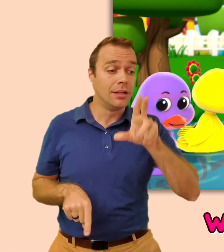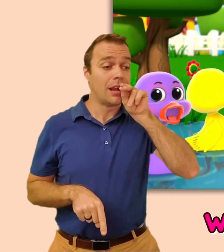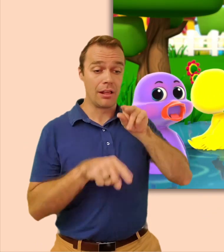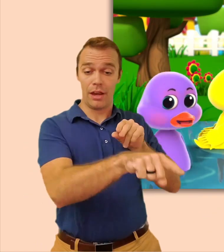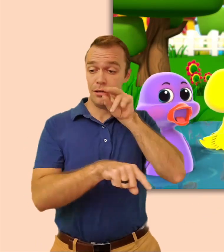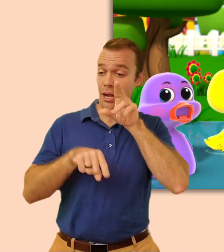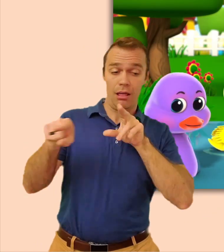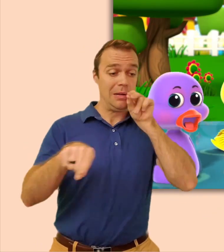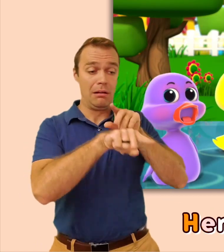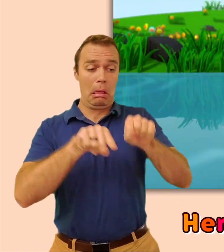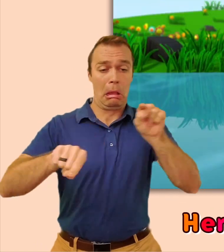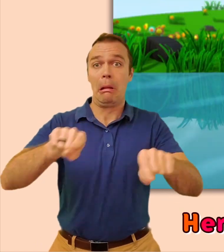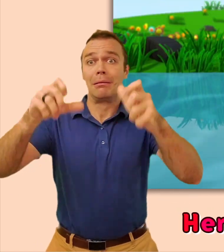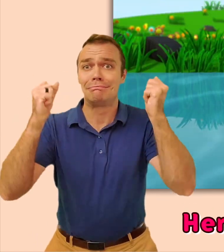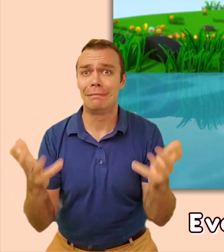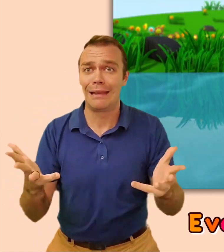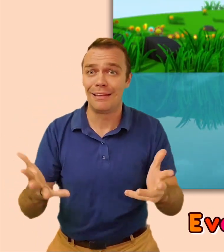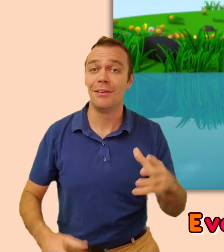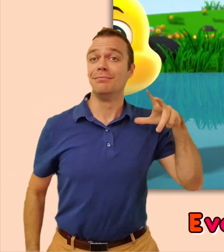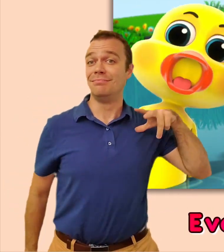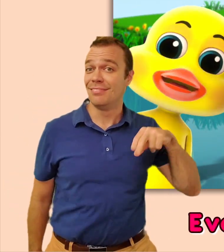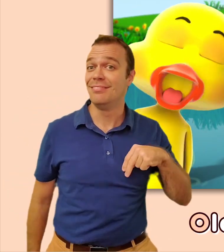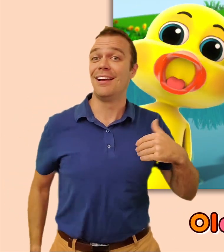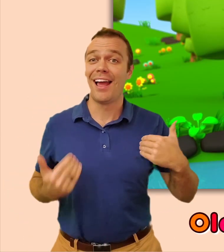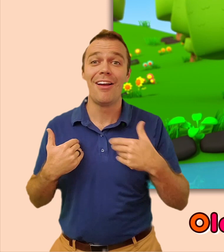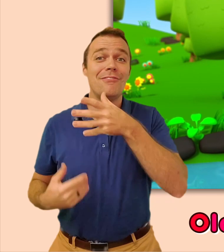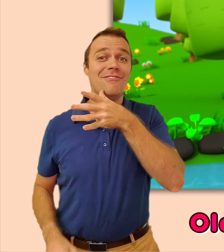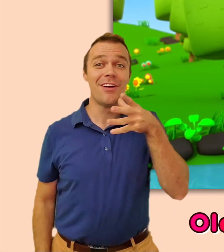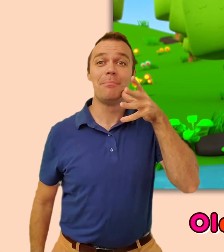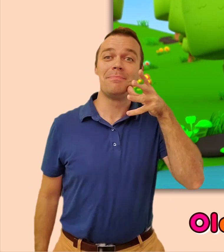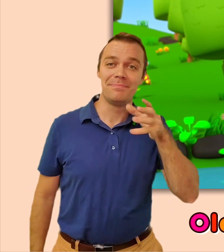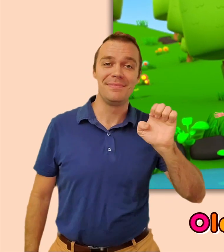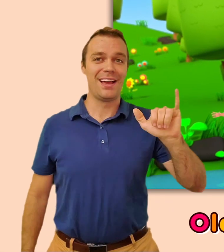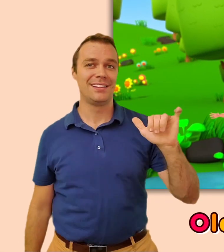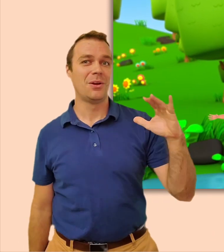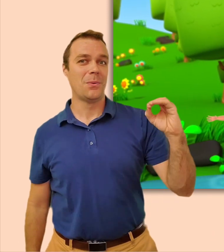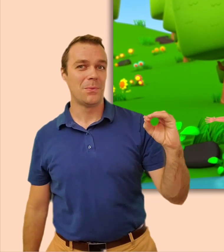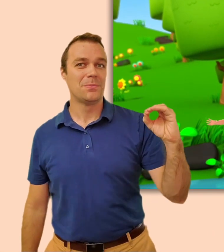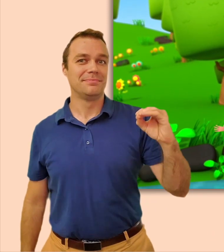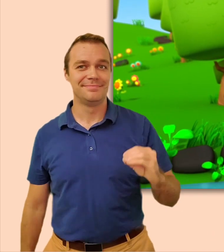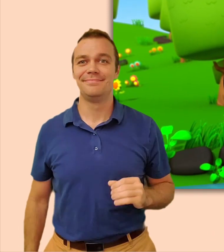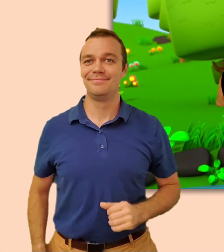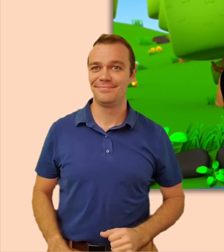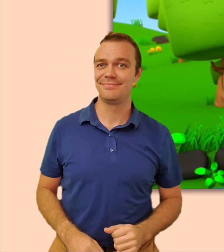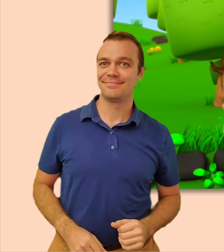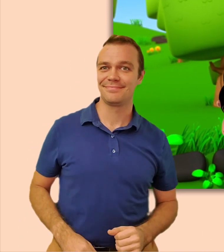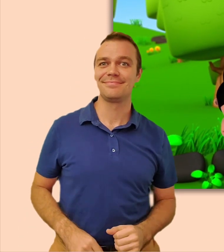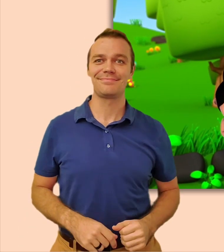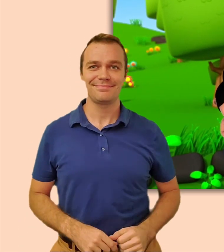quack here, quack quack there, here a quack, there a quack, everywhere a quack quack. Old MacDonald had a farm,